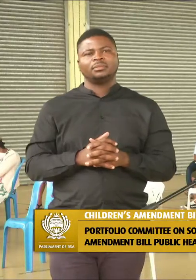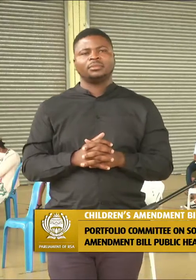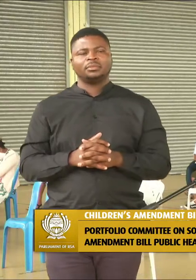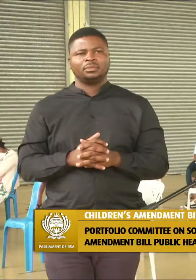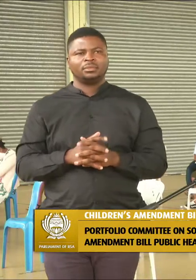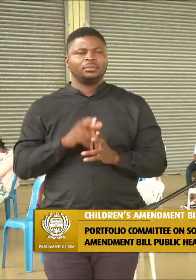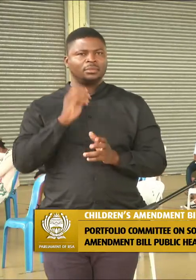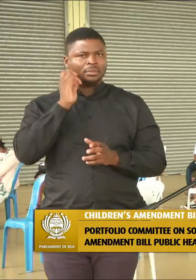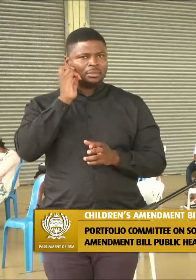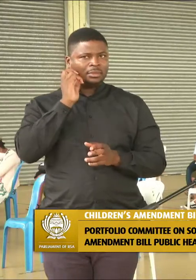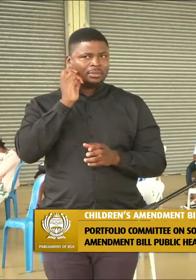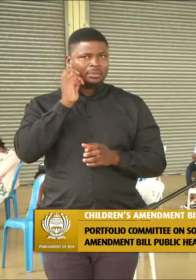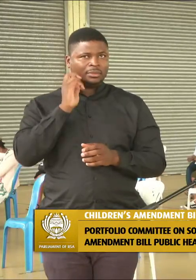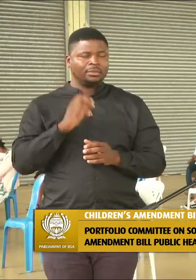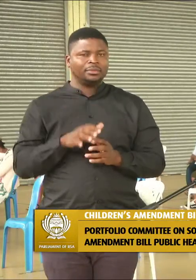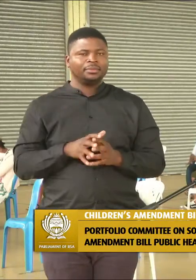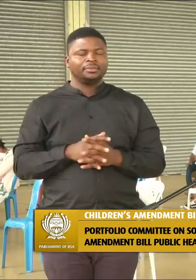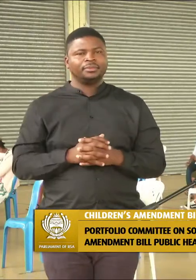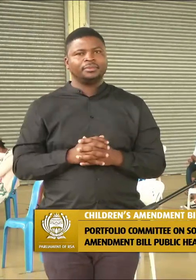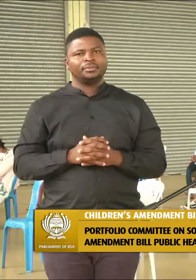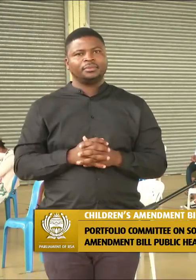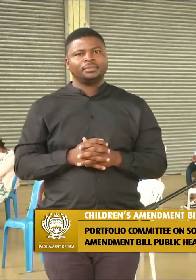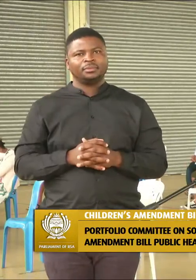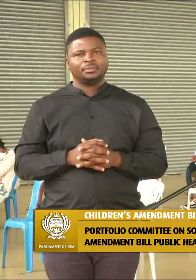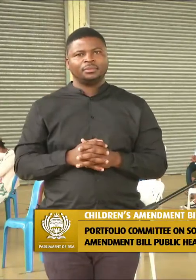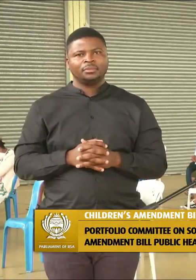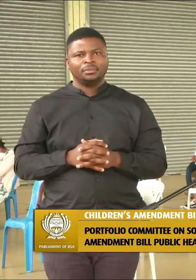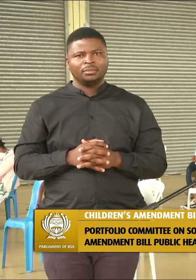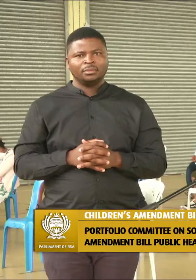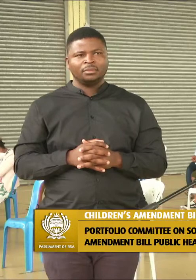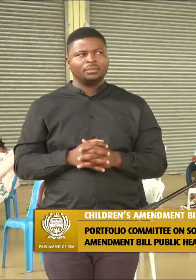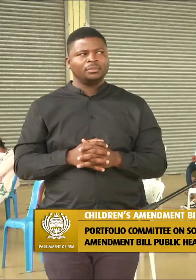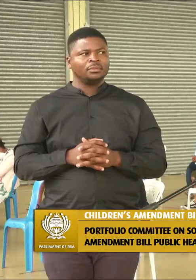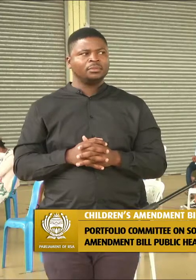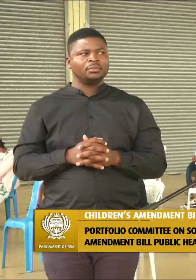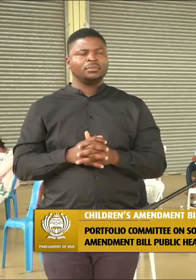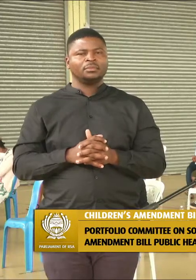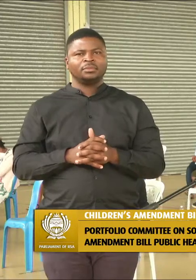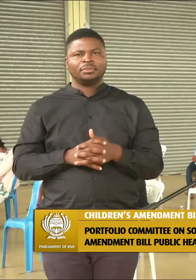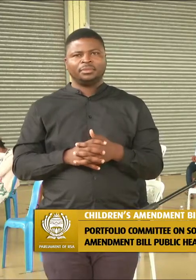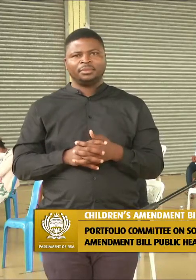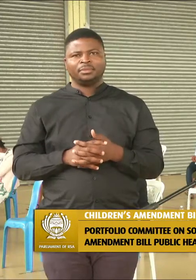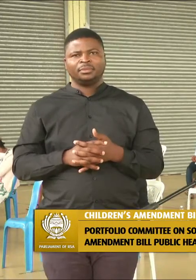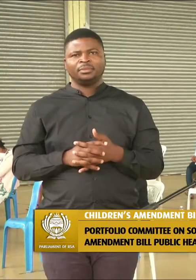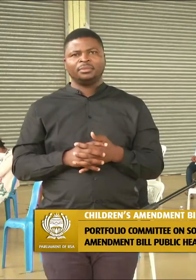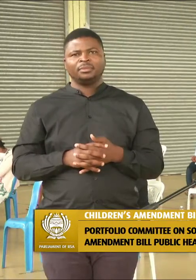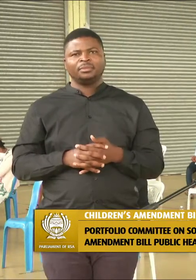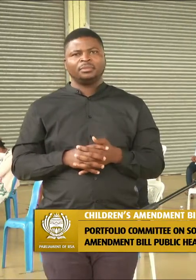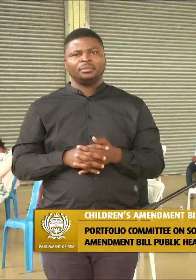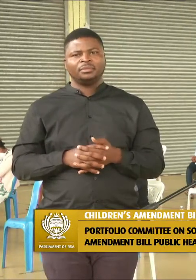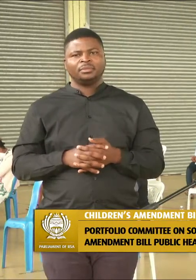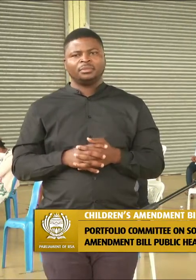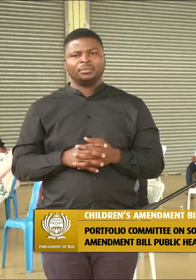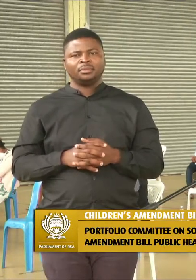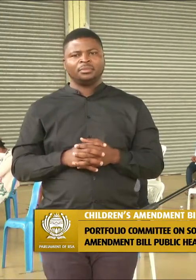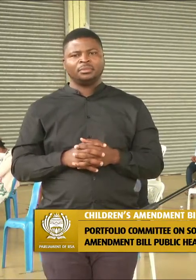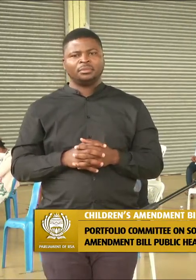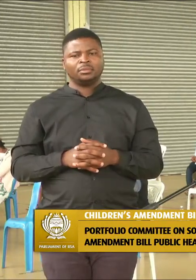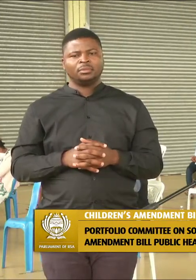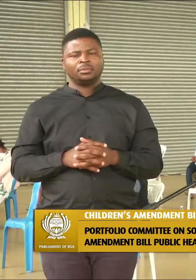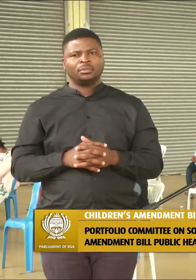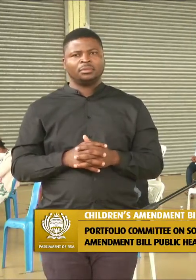it belonga to help kuyiphi us. section le. and the HOD also knows to which section does this matter belong